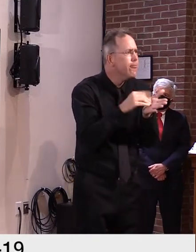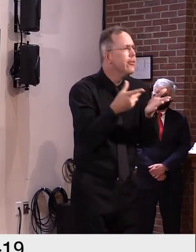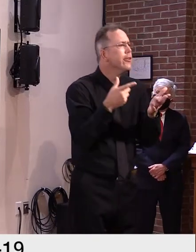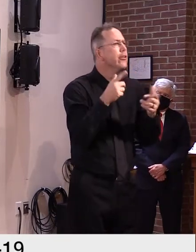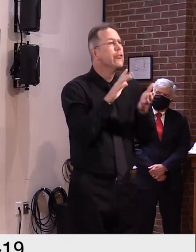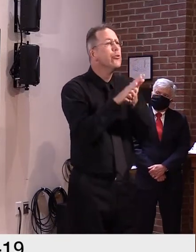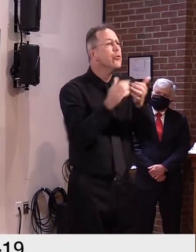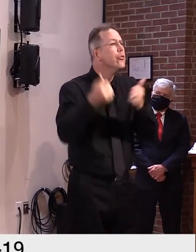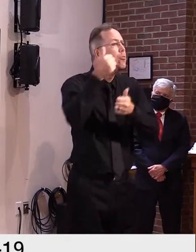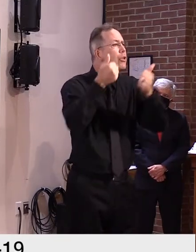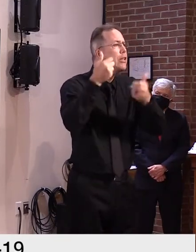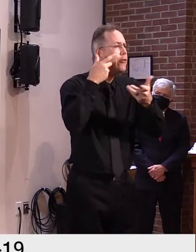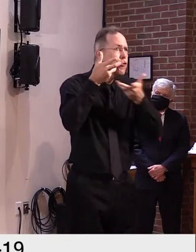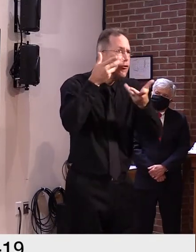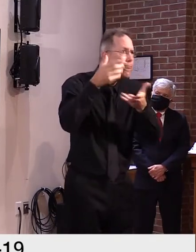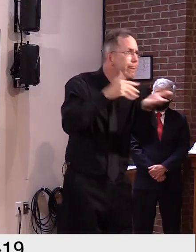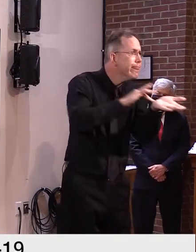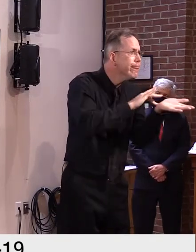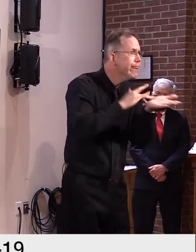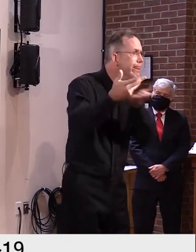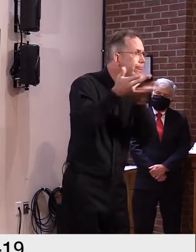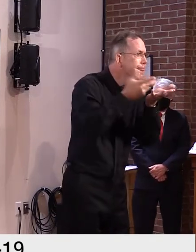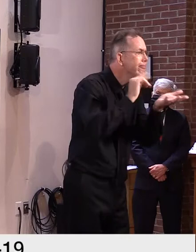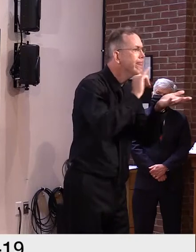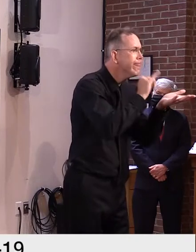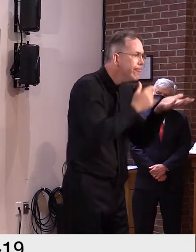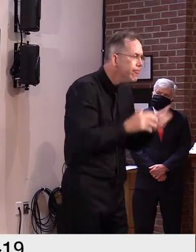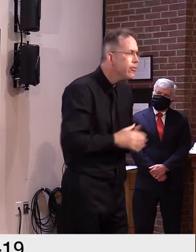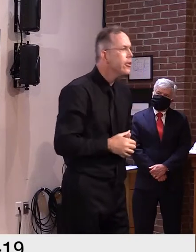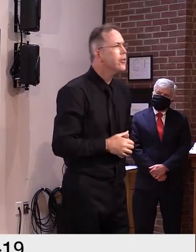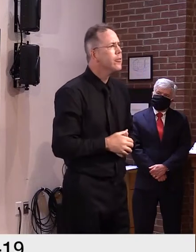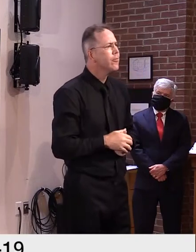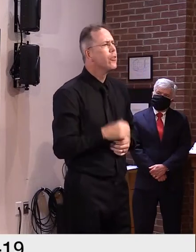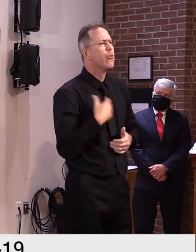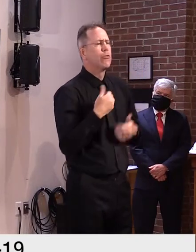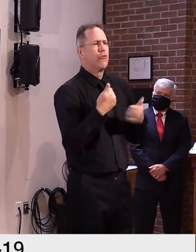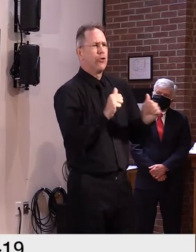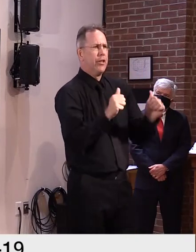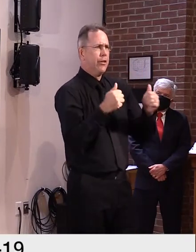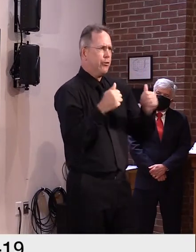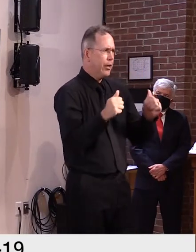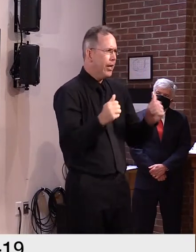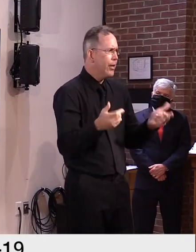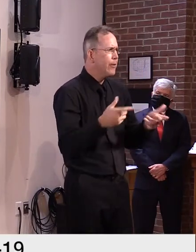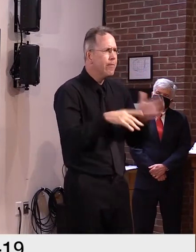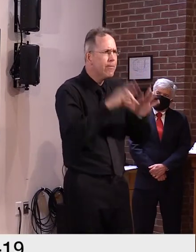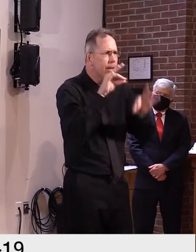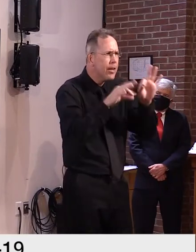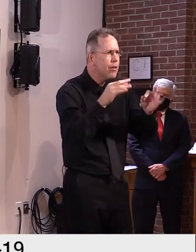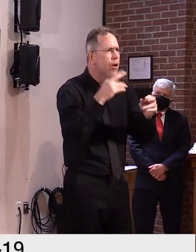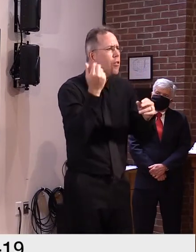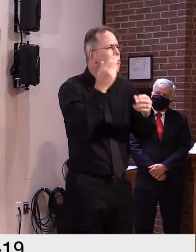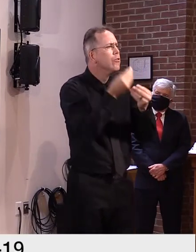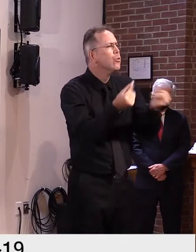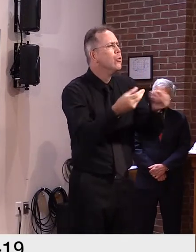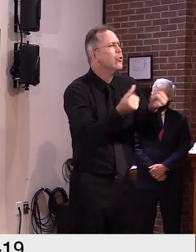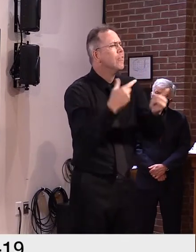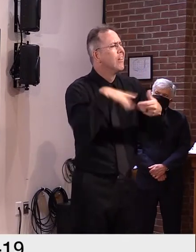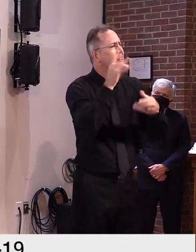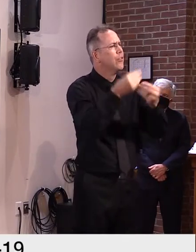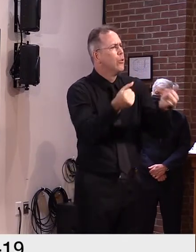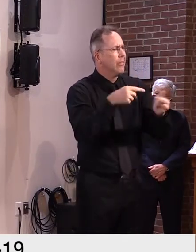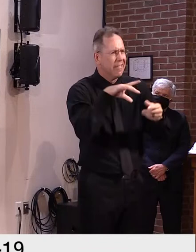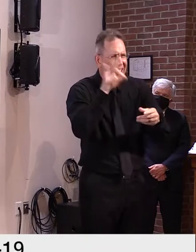there that they're making very honest efforts to try to find other solutions so that it won't have